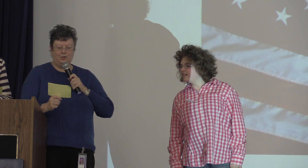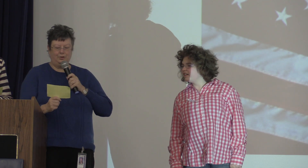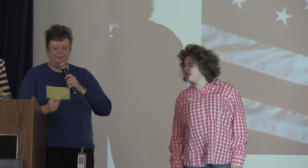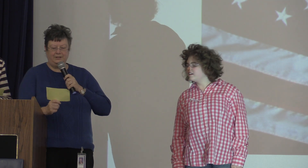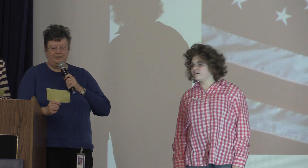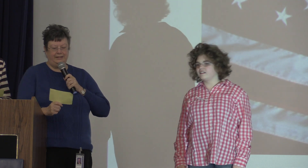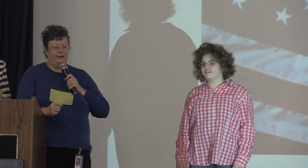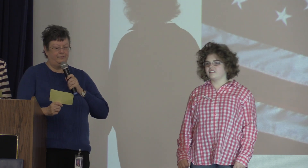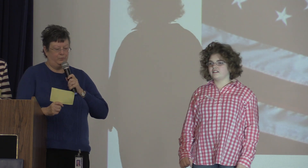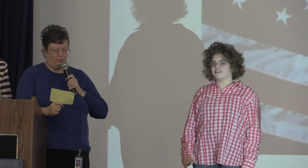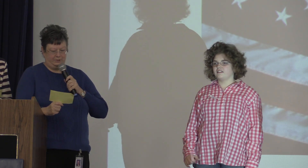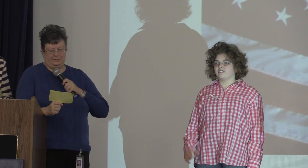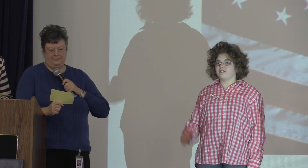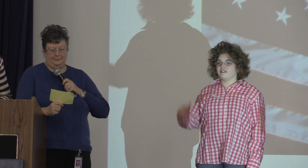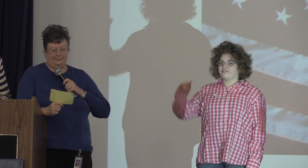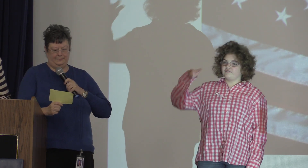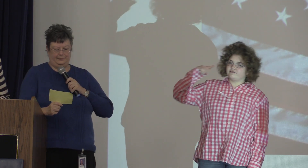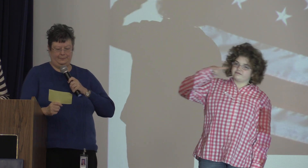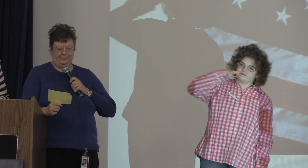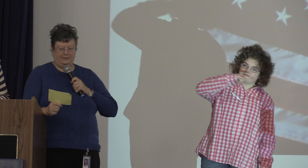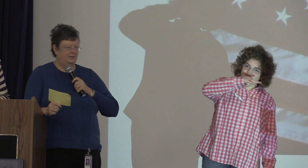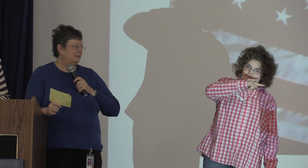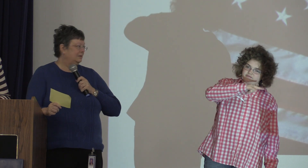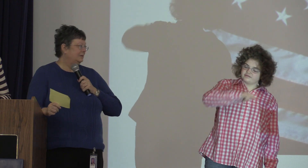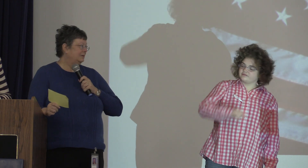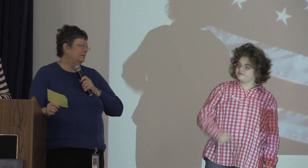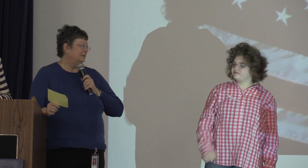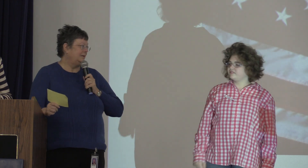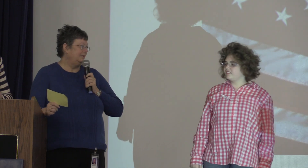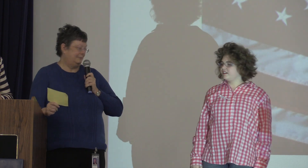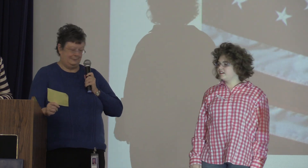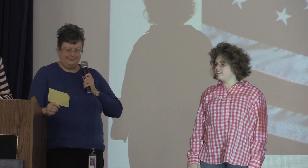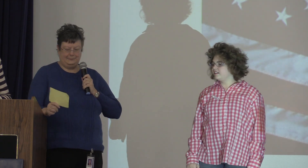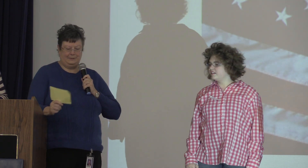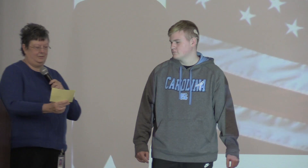And he served in the Air Force.